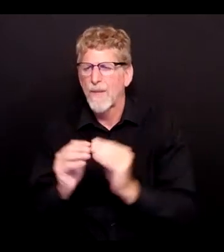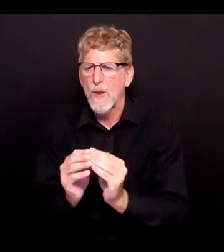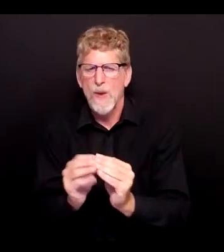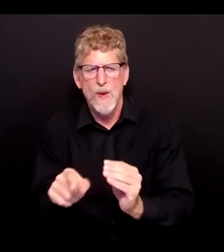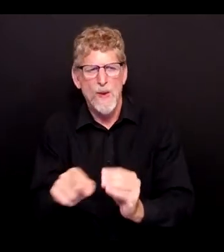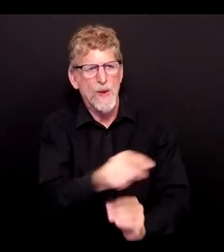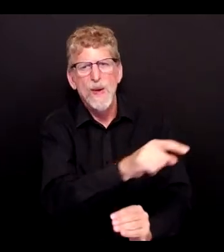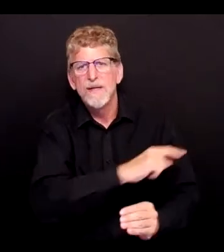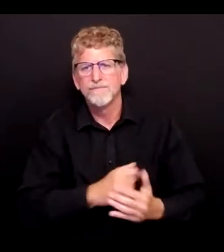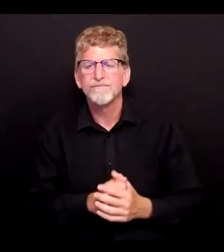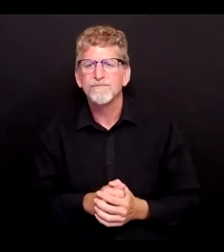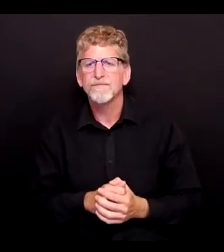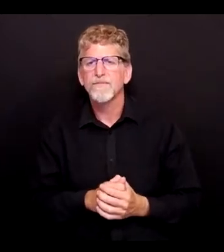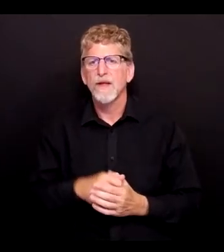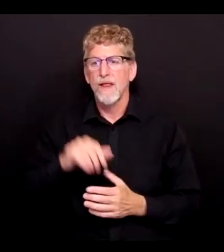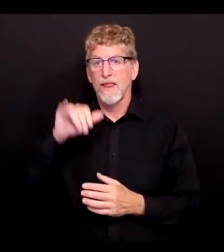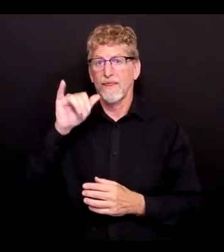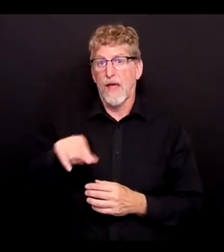the point at which